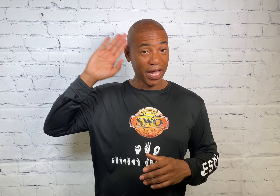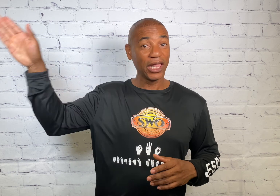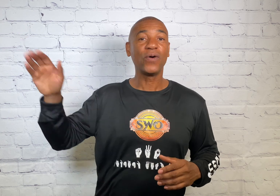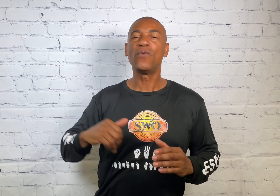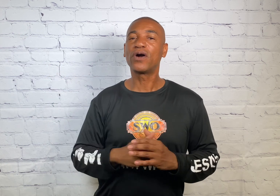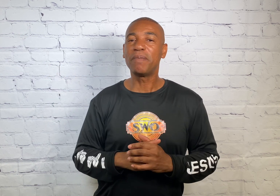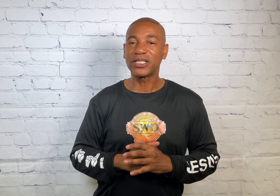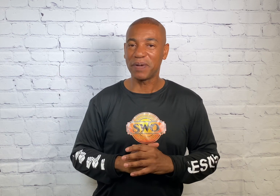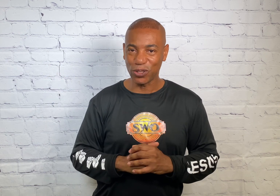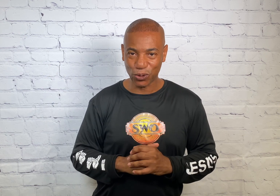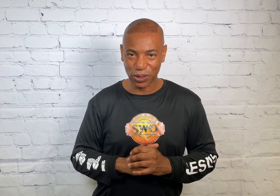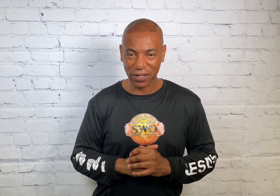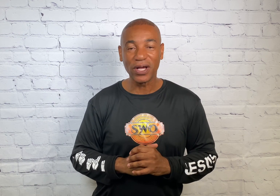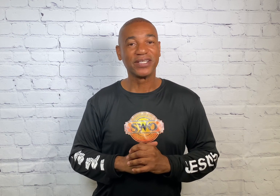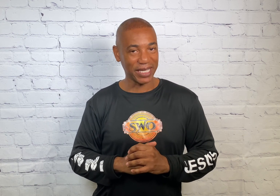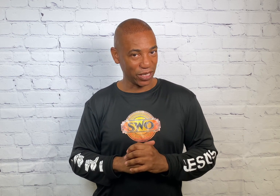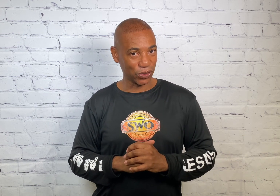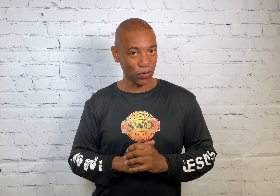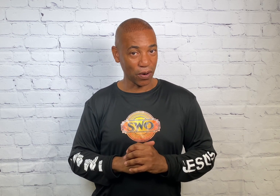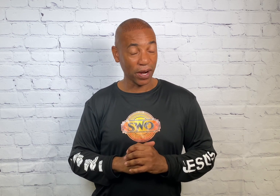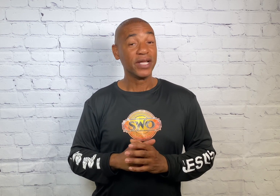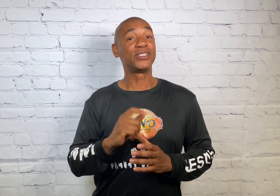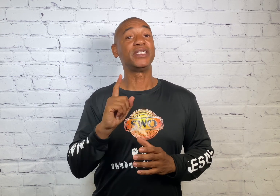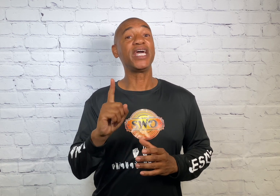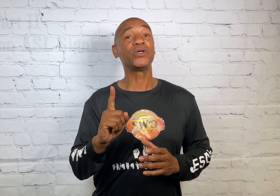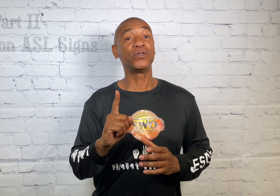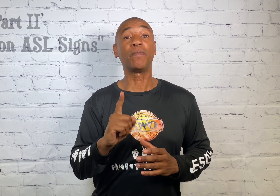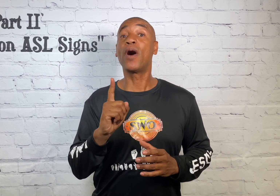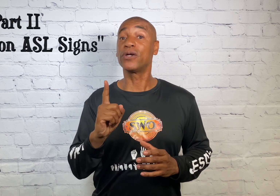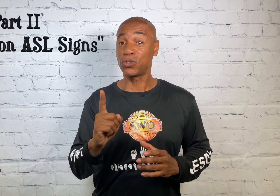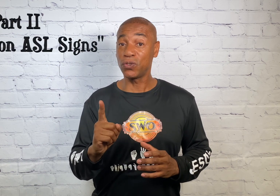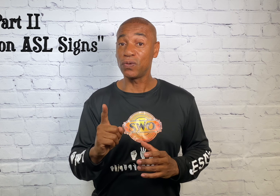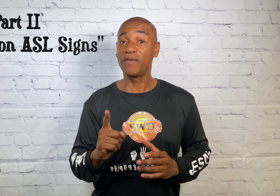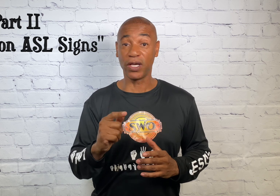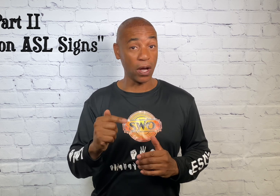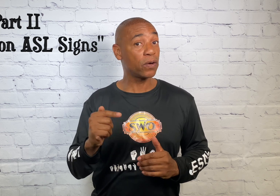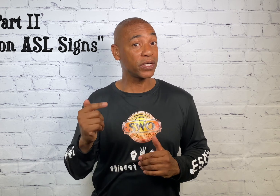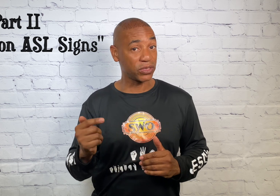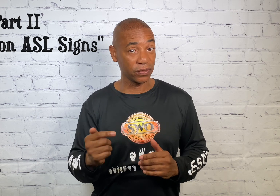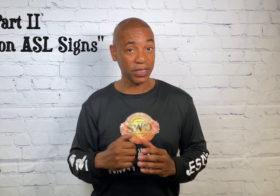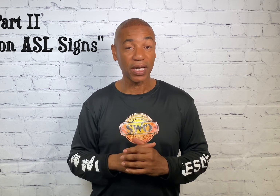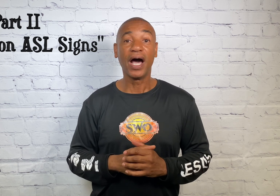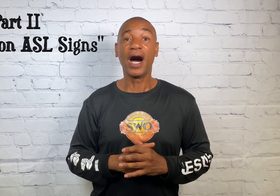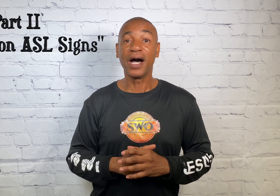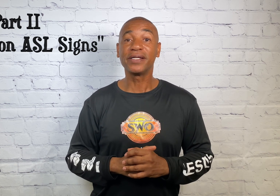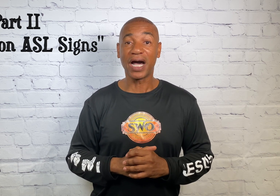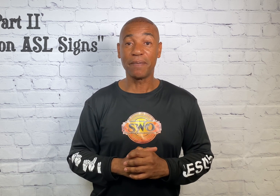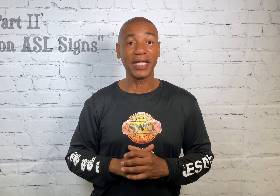Hello and welcome back to my YouTube channel, Signing with Omar. Today we're doing part 2 of the ongoing series, Uncommon